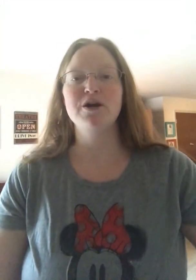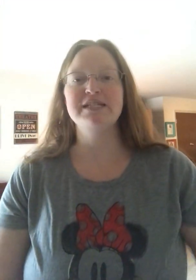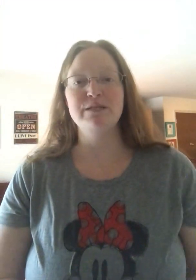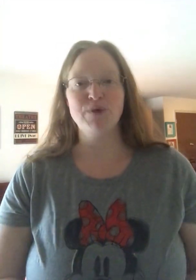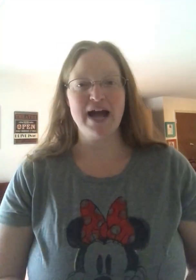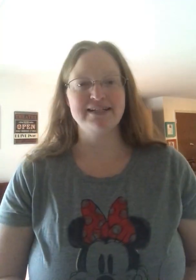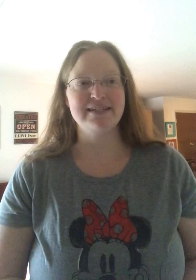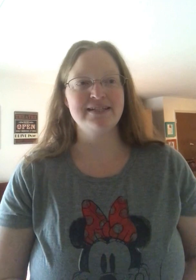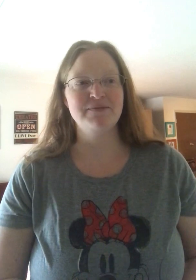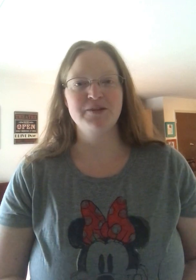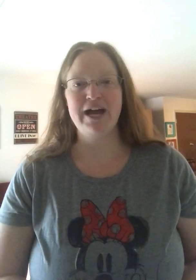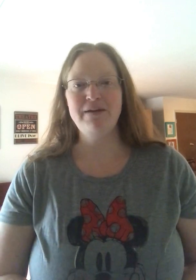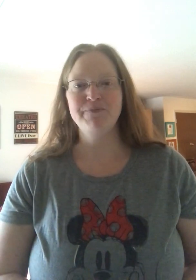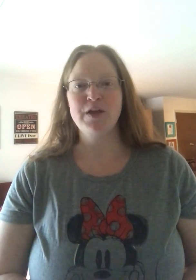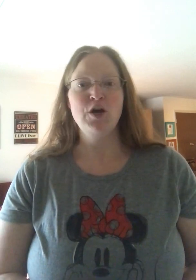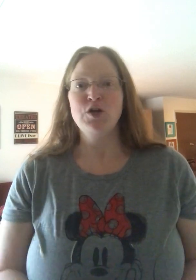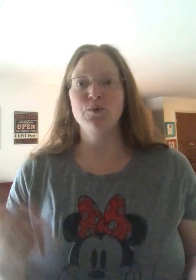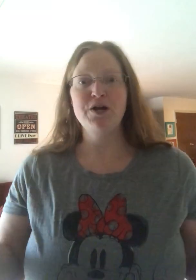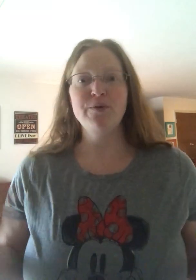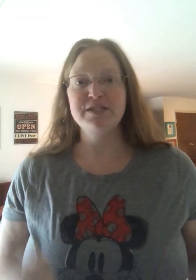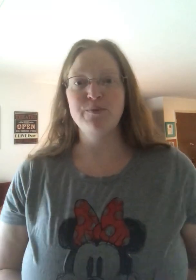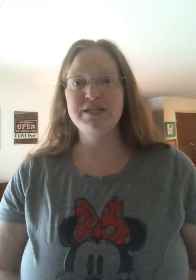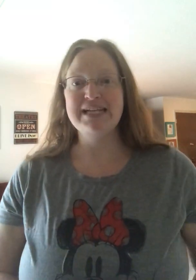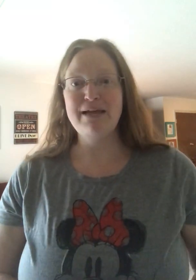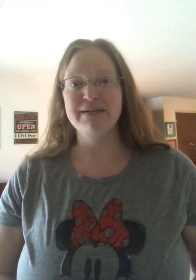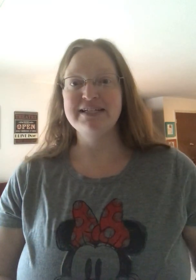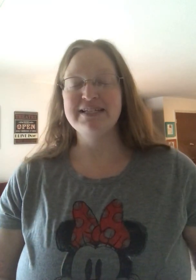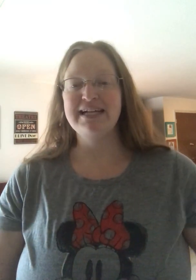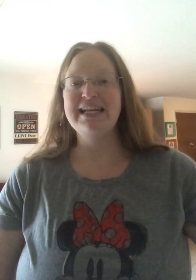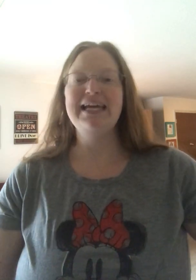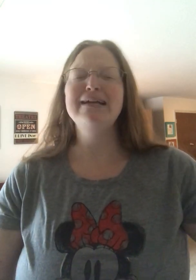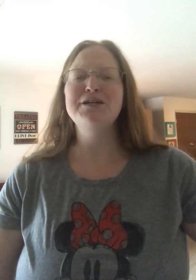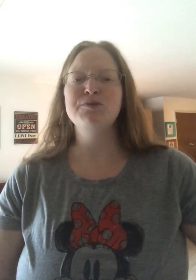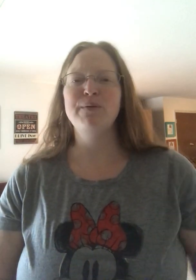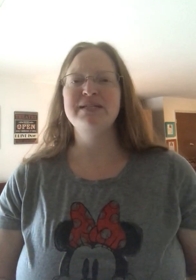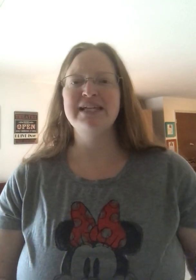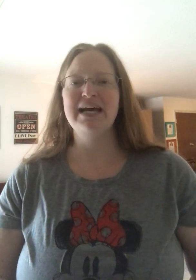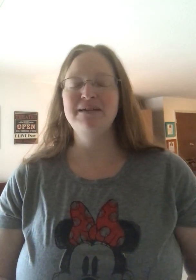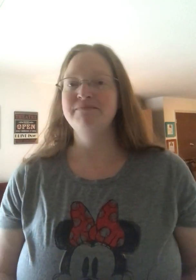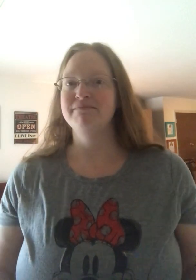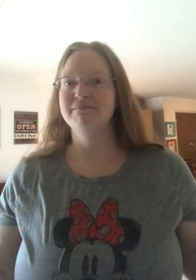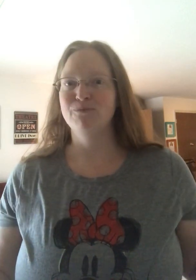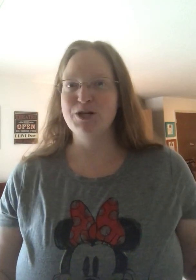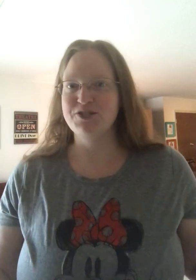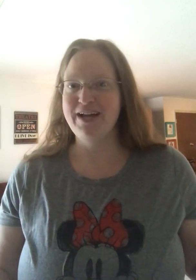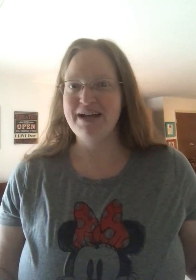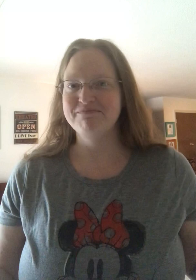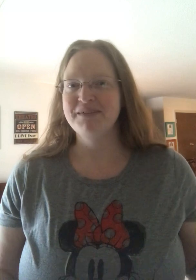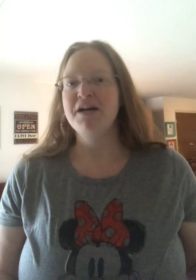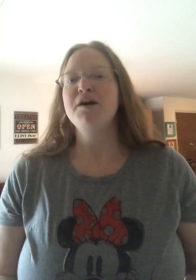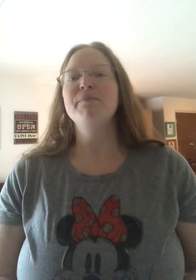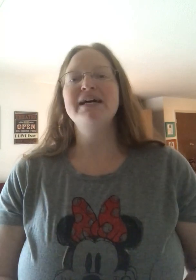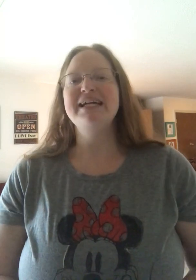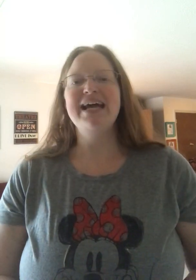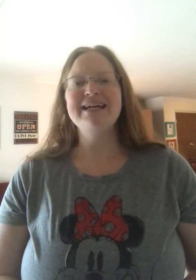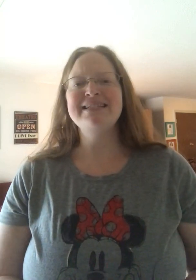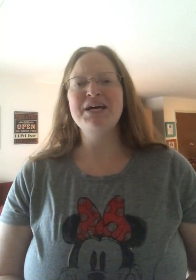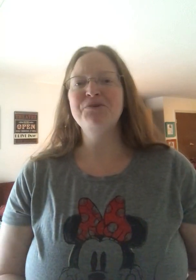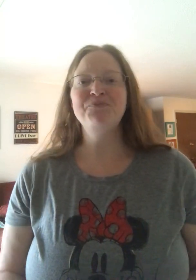into practice. Okay? You want to know what someone's name is. In English, we would say, what is your name? But in ASL, they